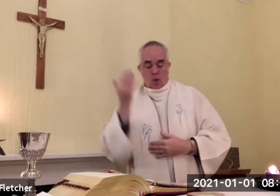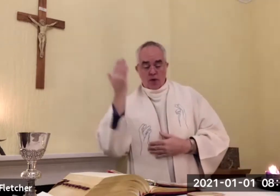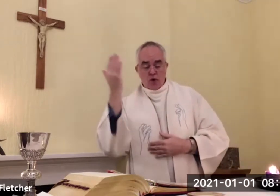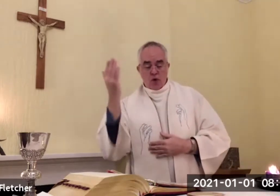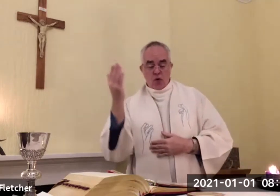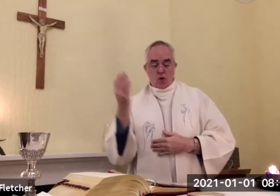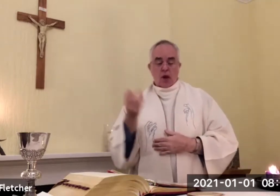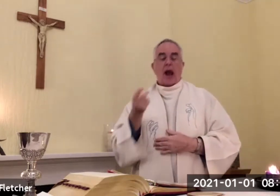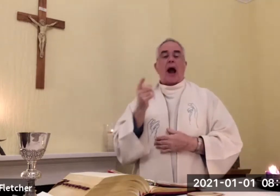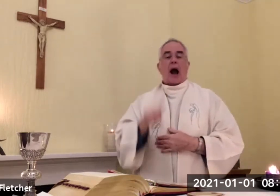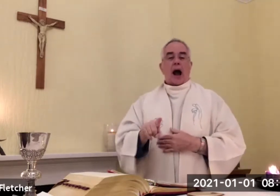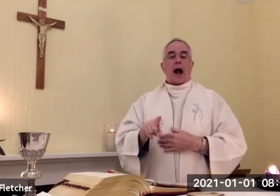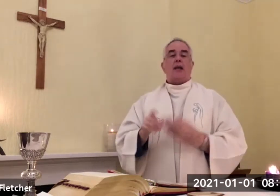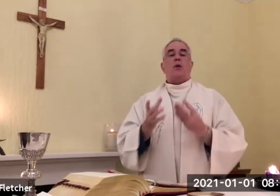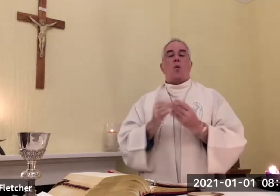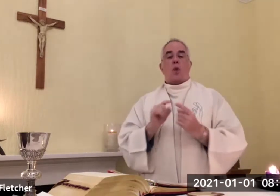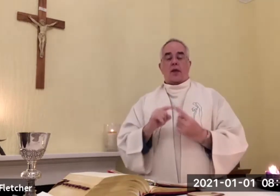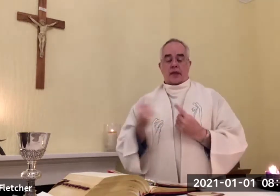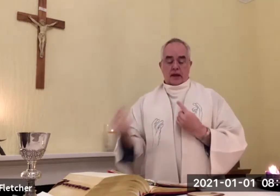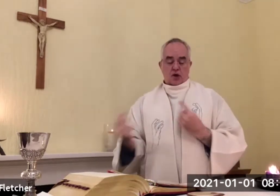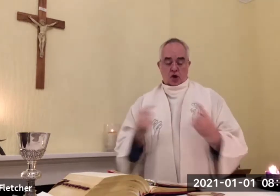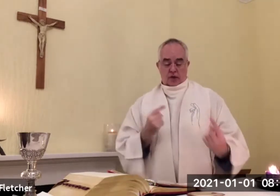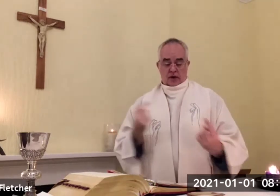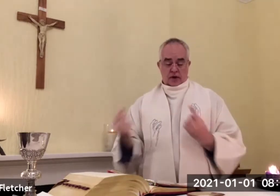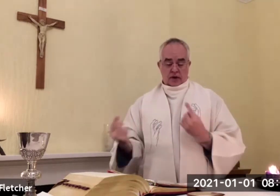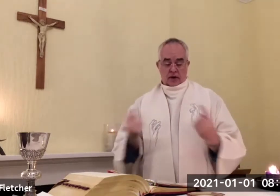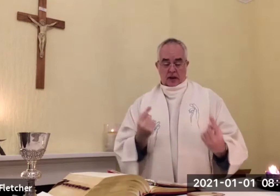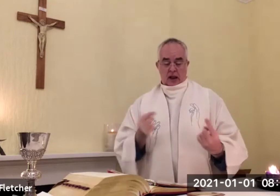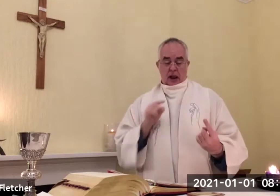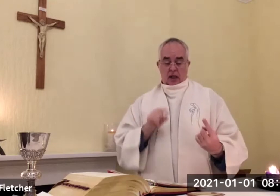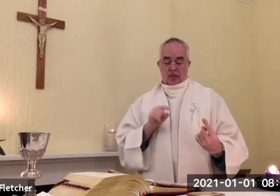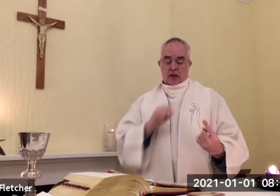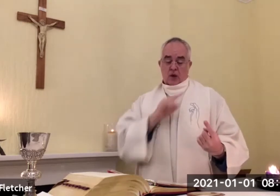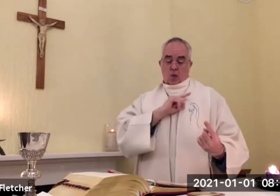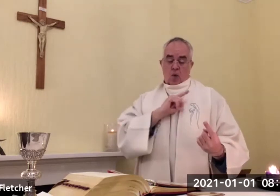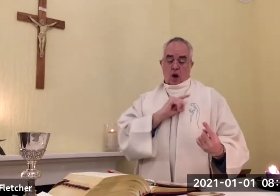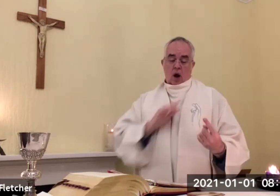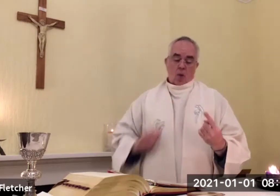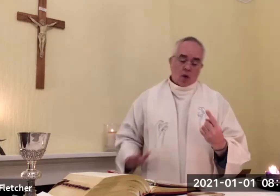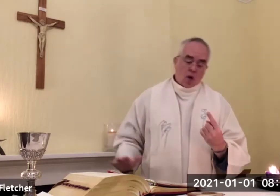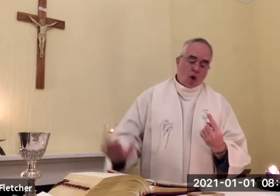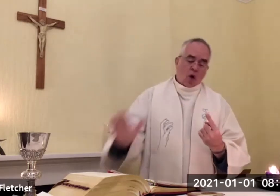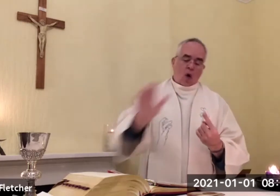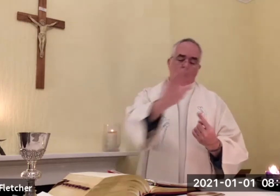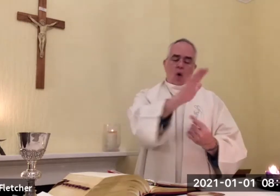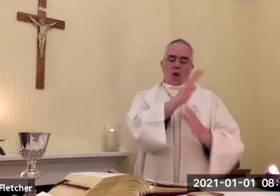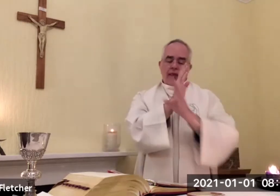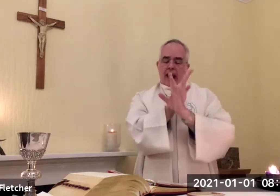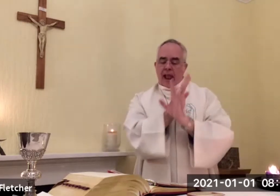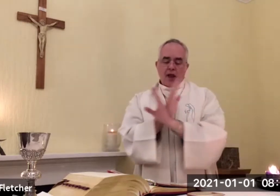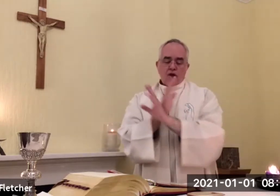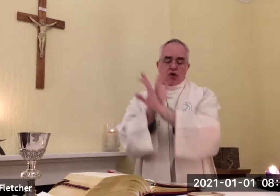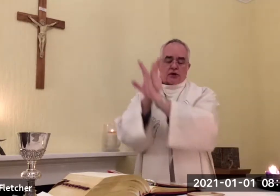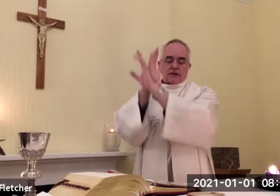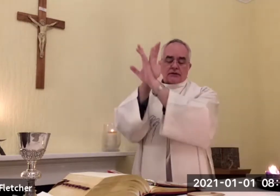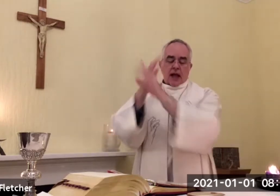you and with each other. That is why with all the angels